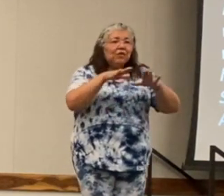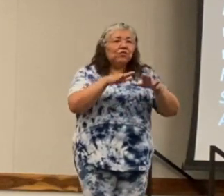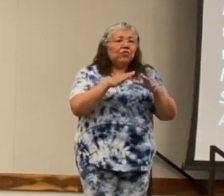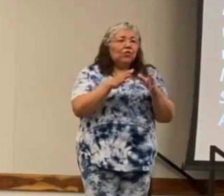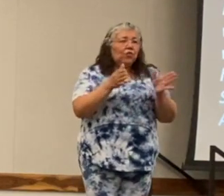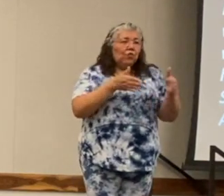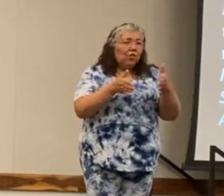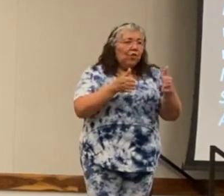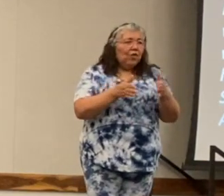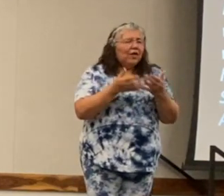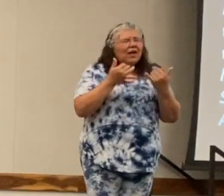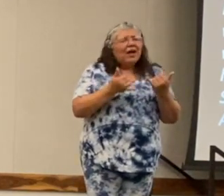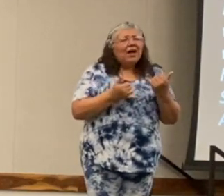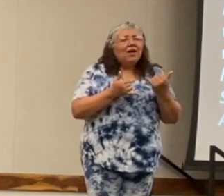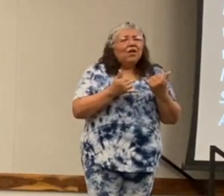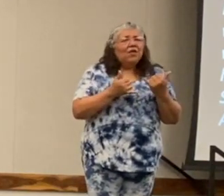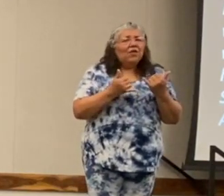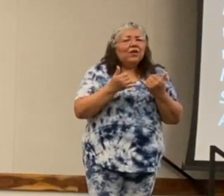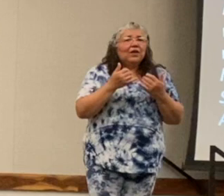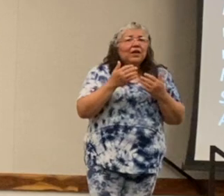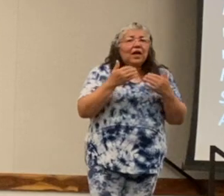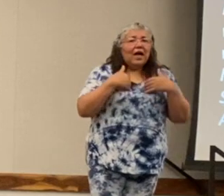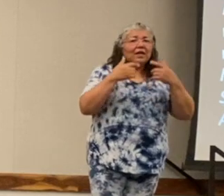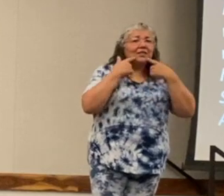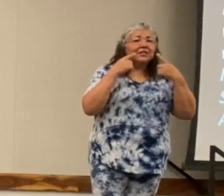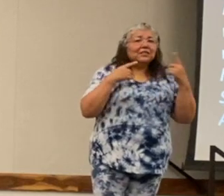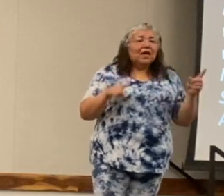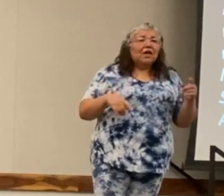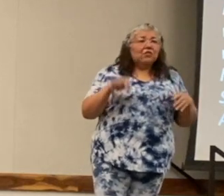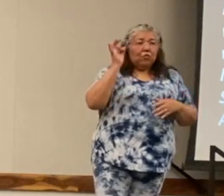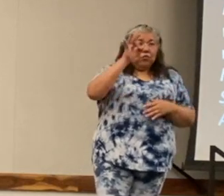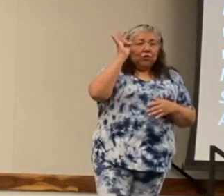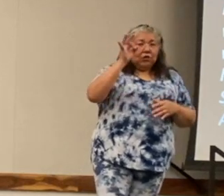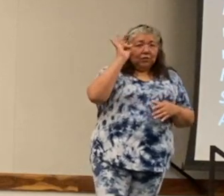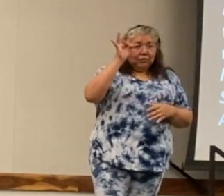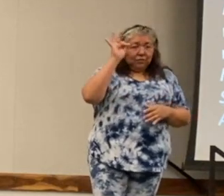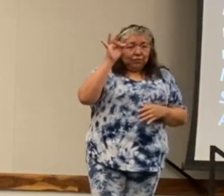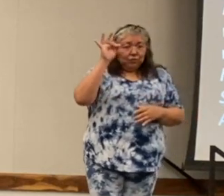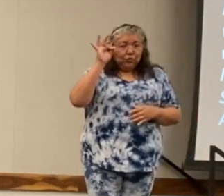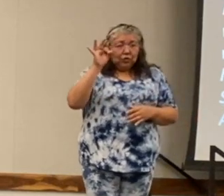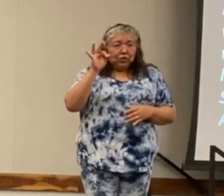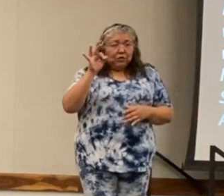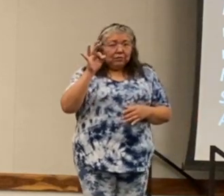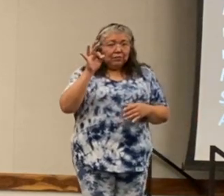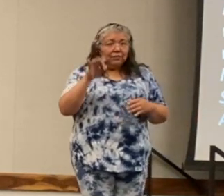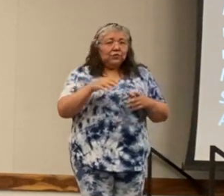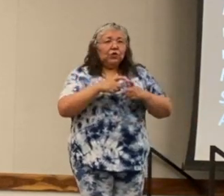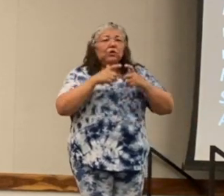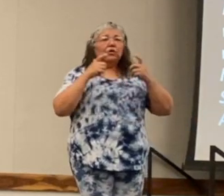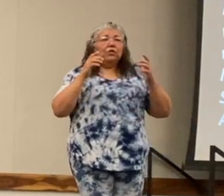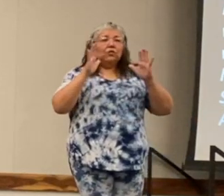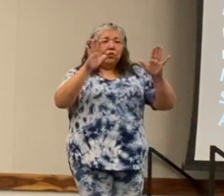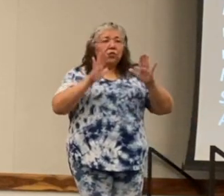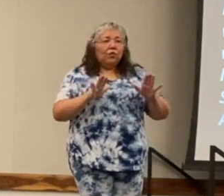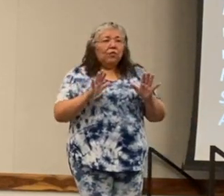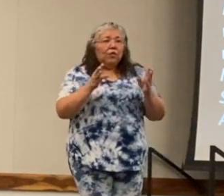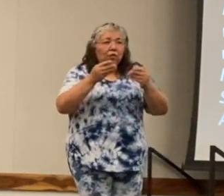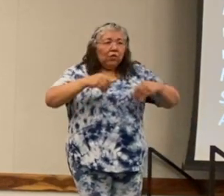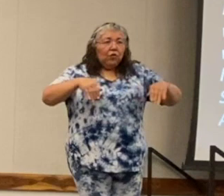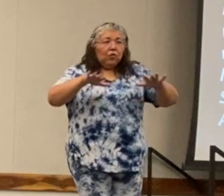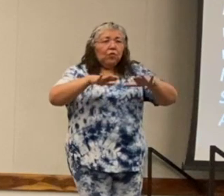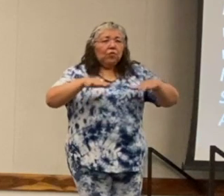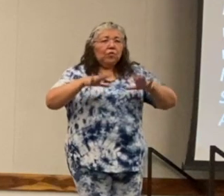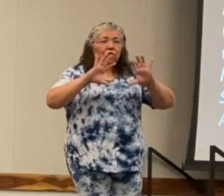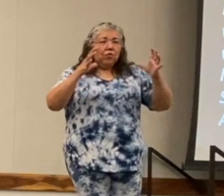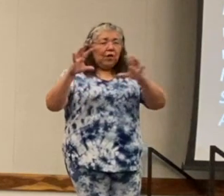is actually having success preaching ministry to the great crowds in Samaria, but he